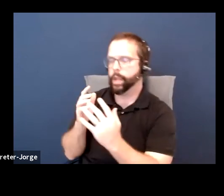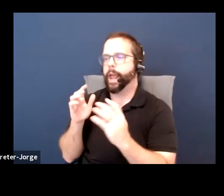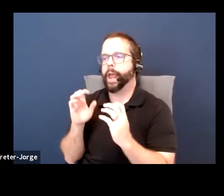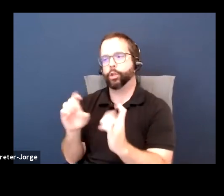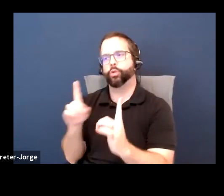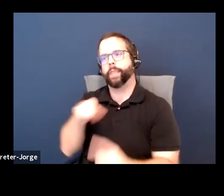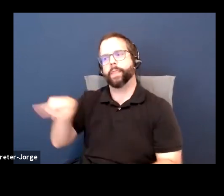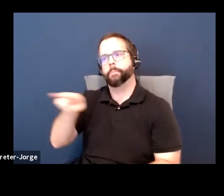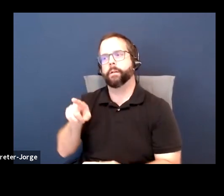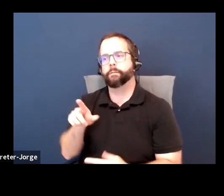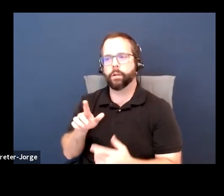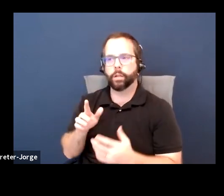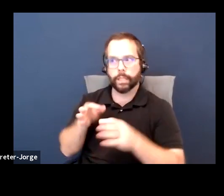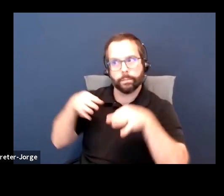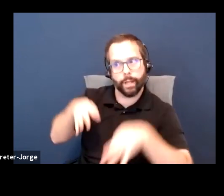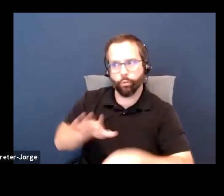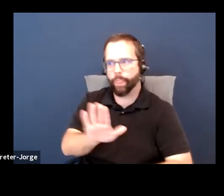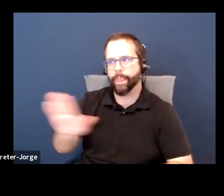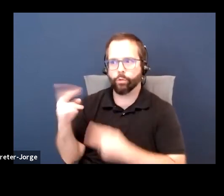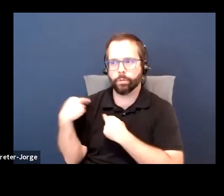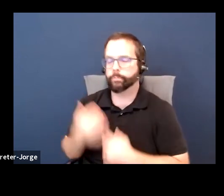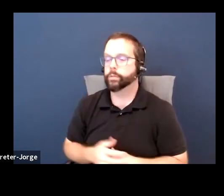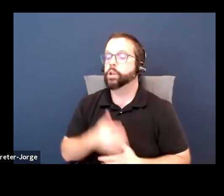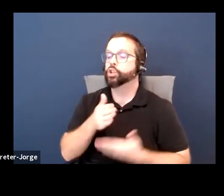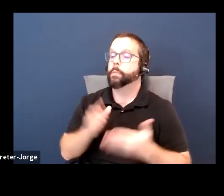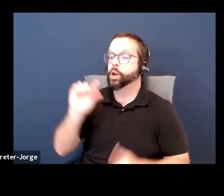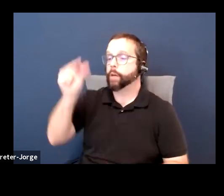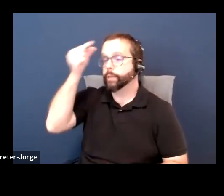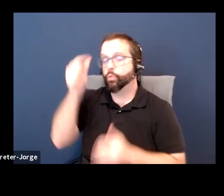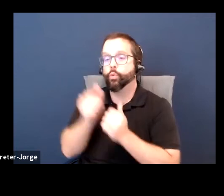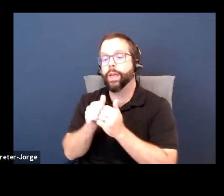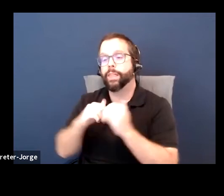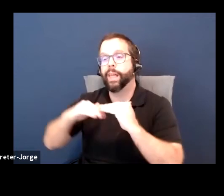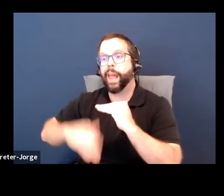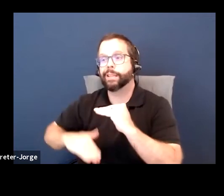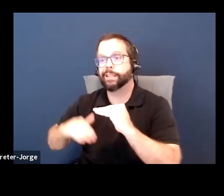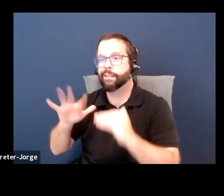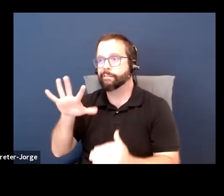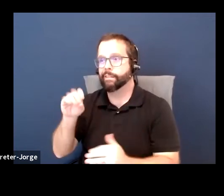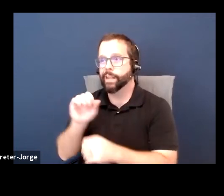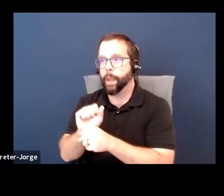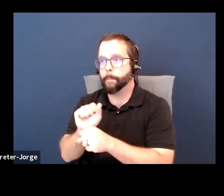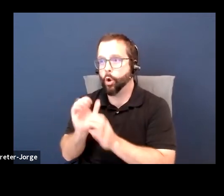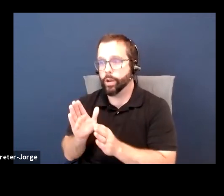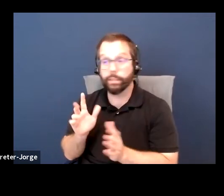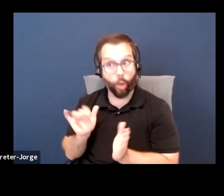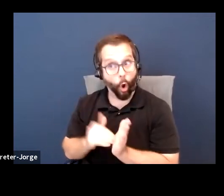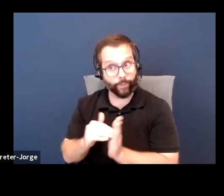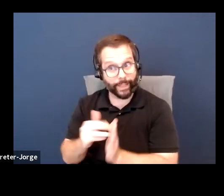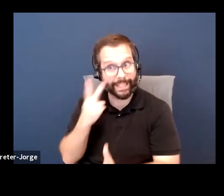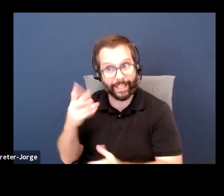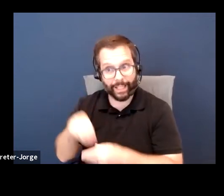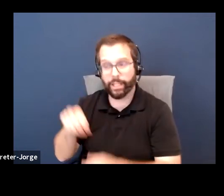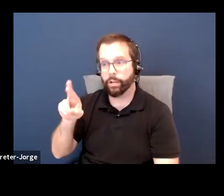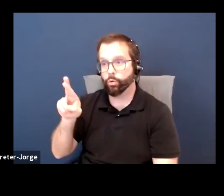And governments with less than 50 employees, which is pretty common in a rural area, are not required to have an